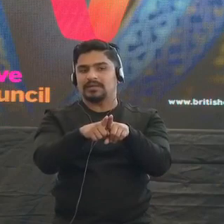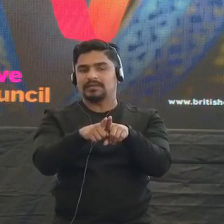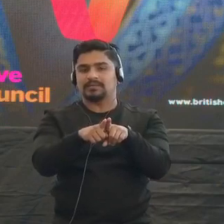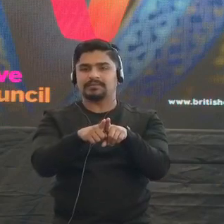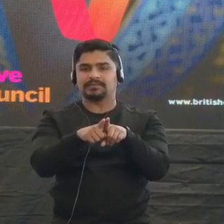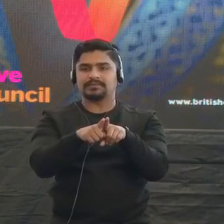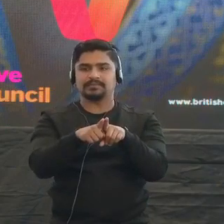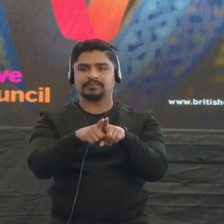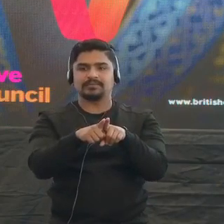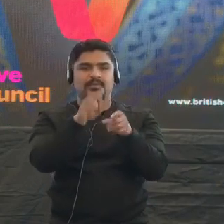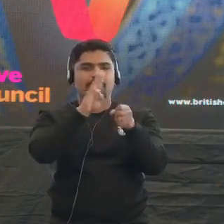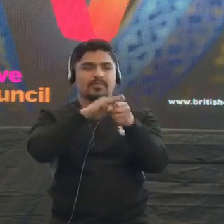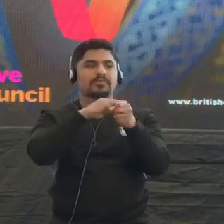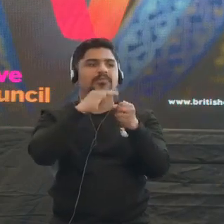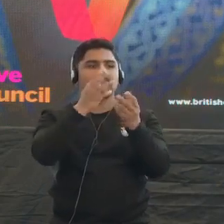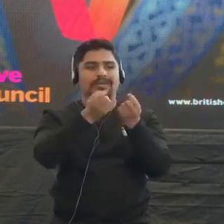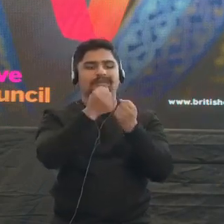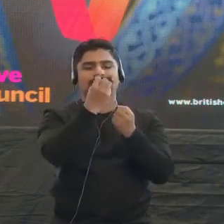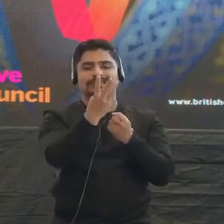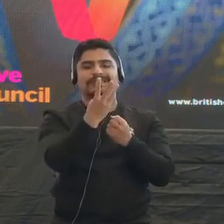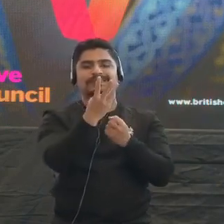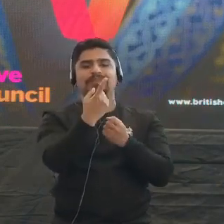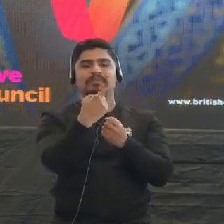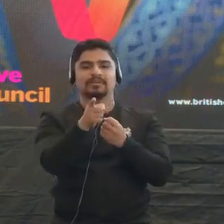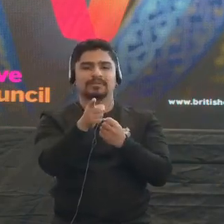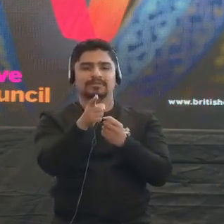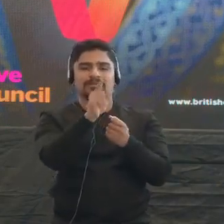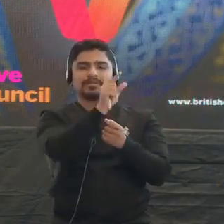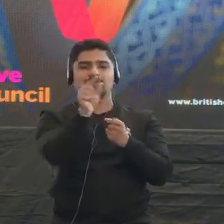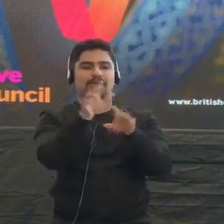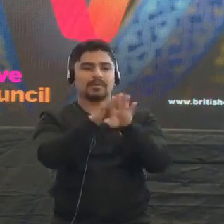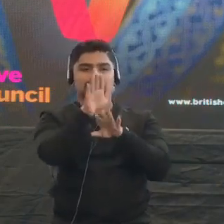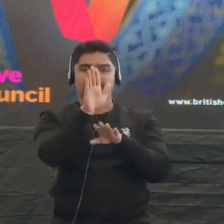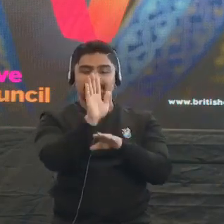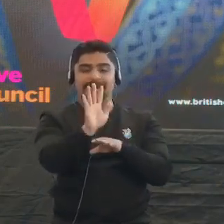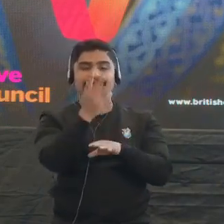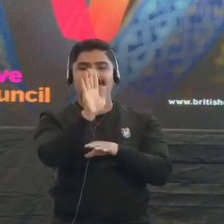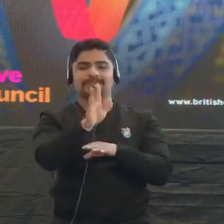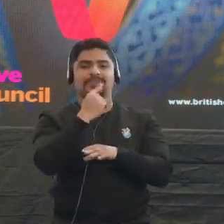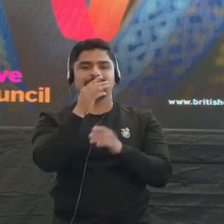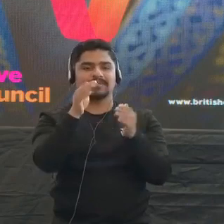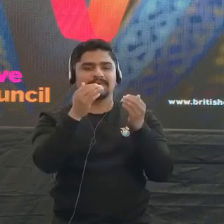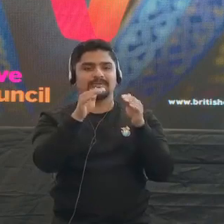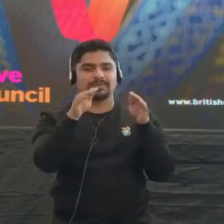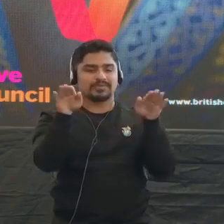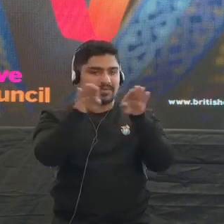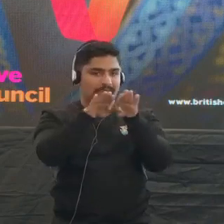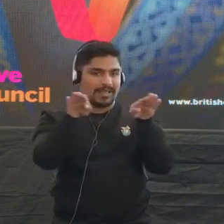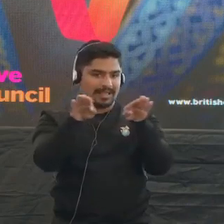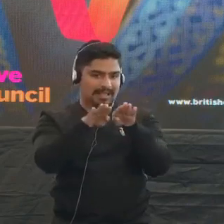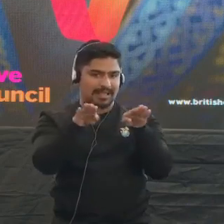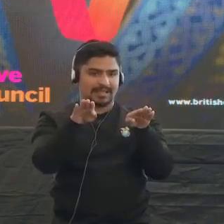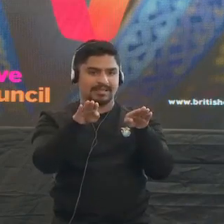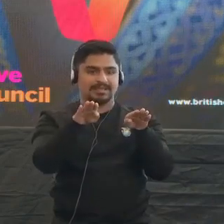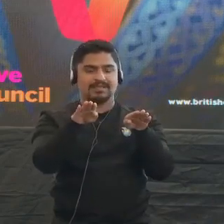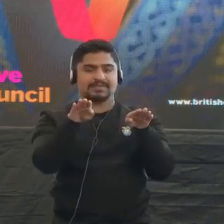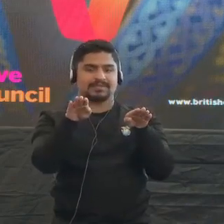terminology: equality, equity, and inclusion. So in Indian